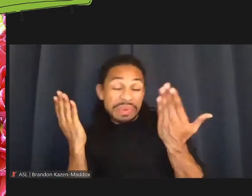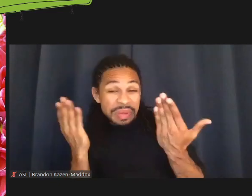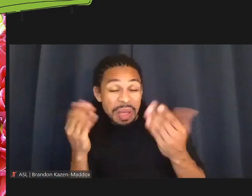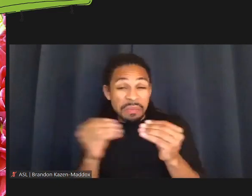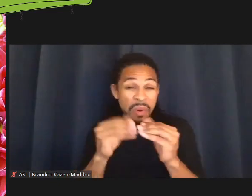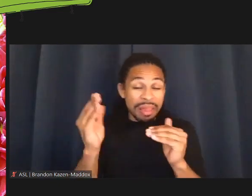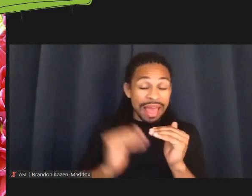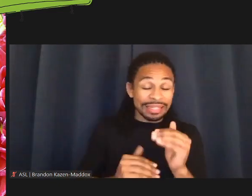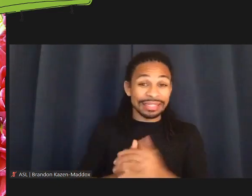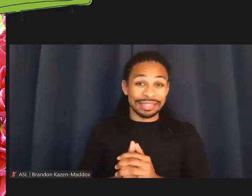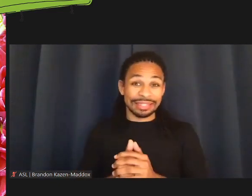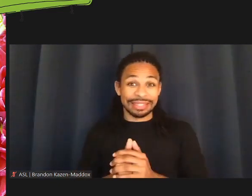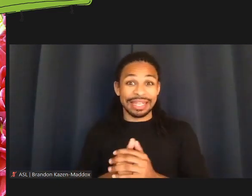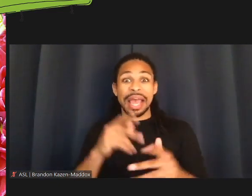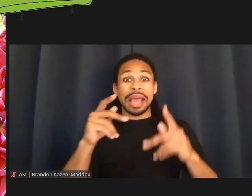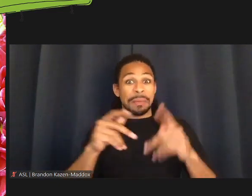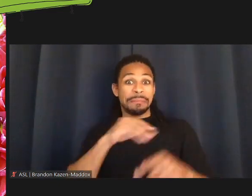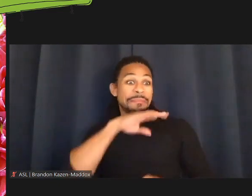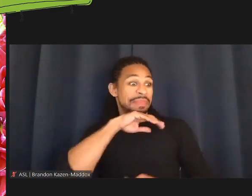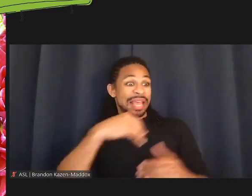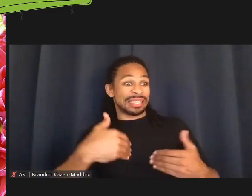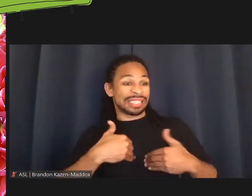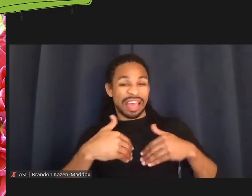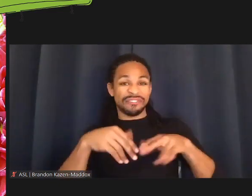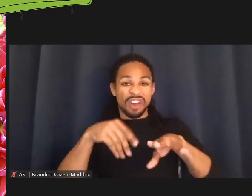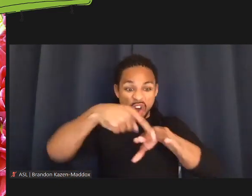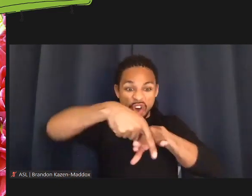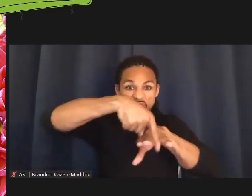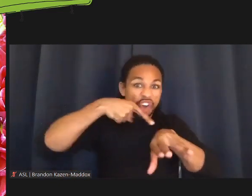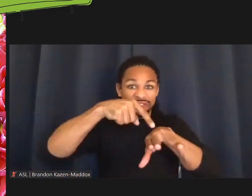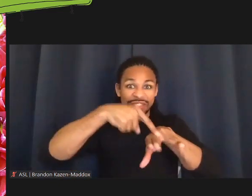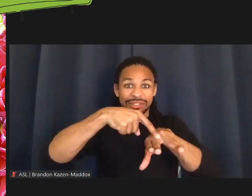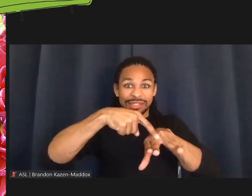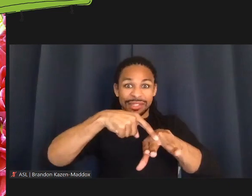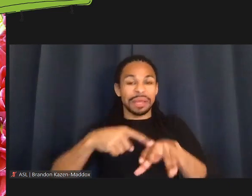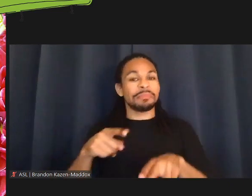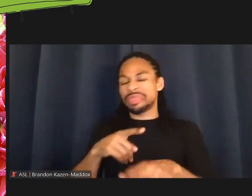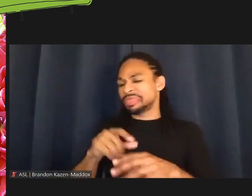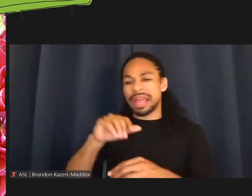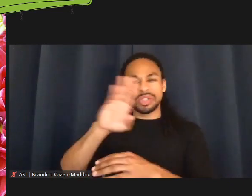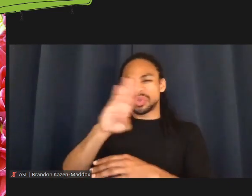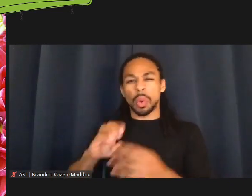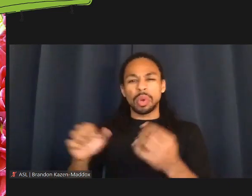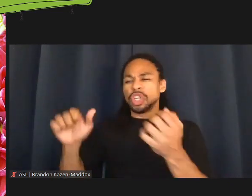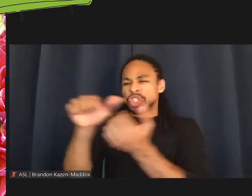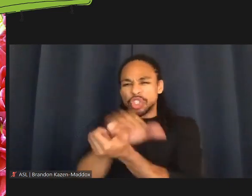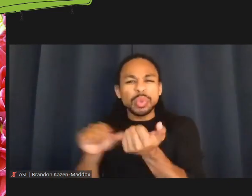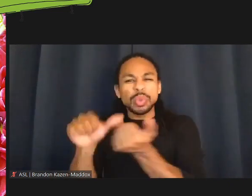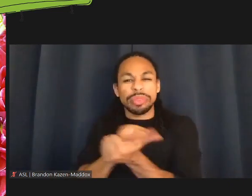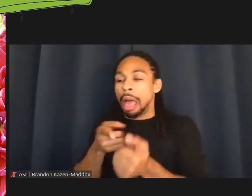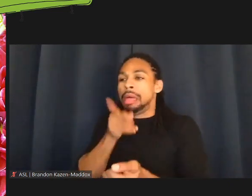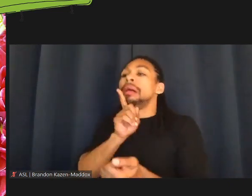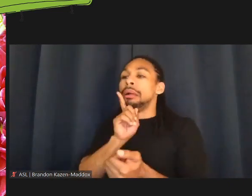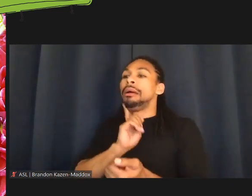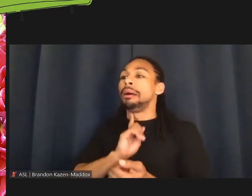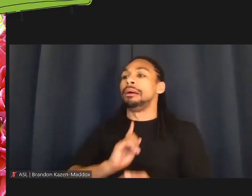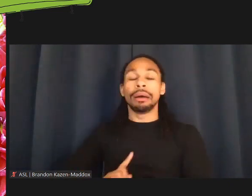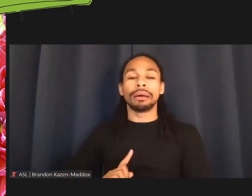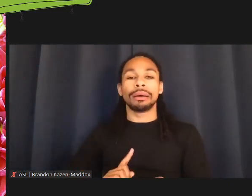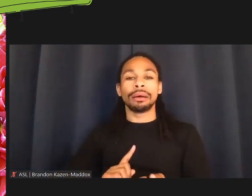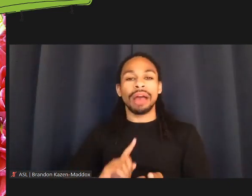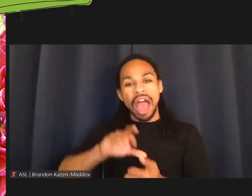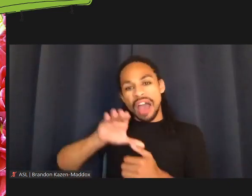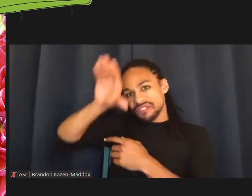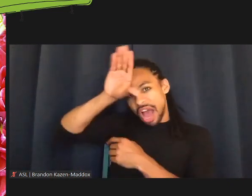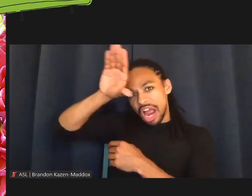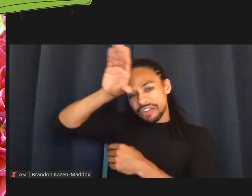have split hooves but do not chew their cud, unclean. Firefighters also abstain from their meat. They